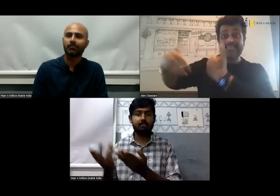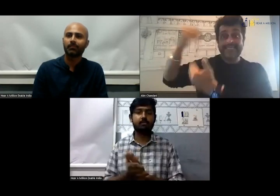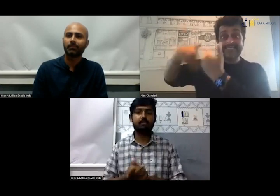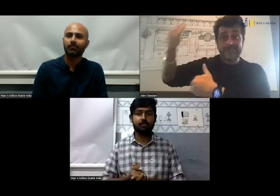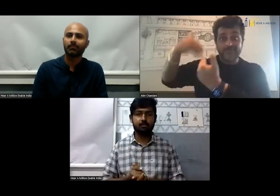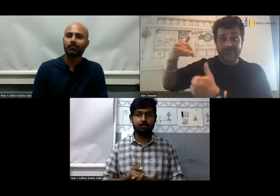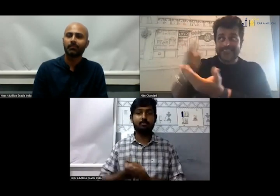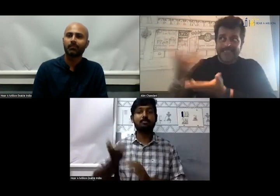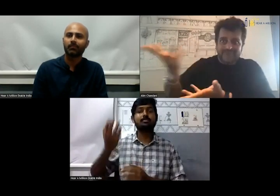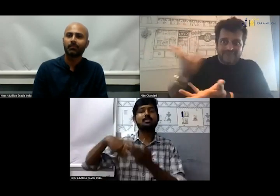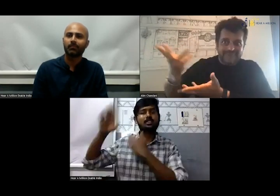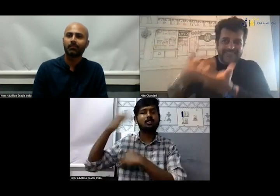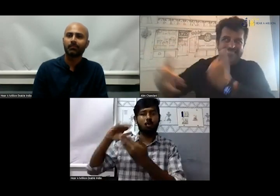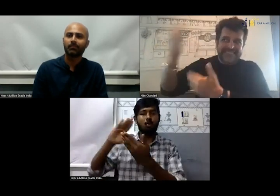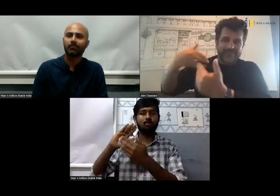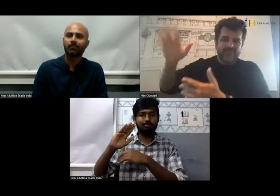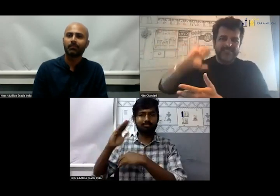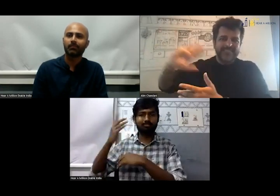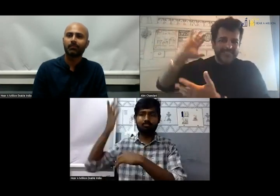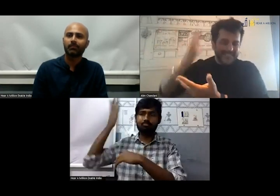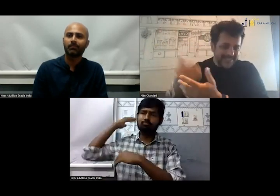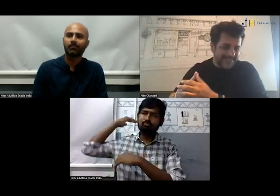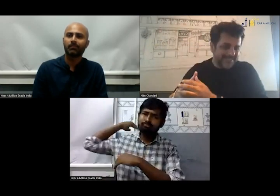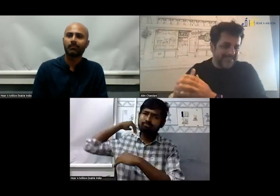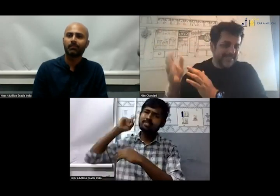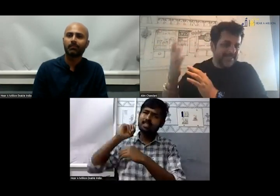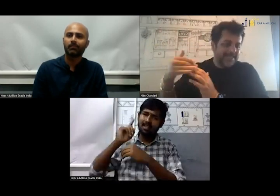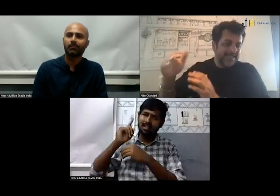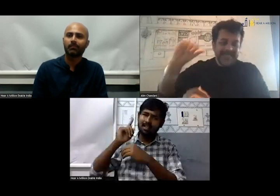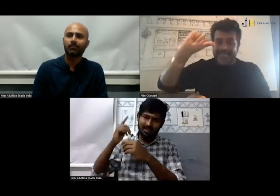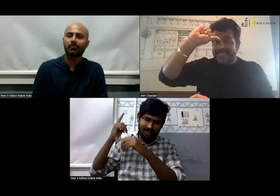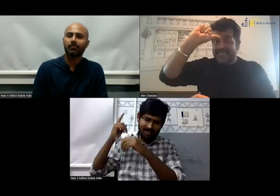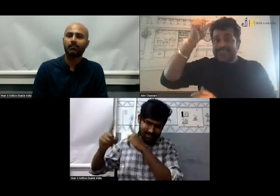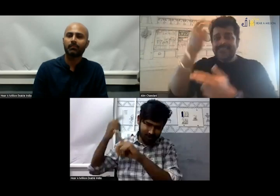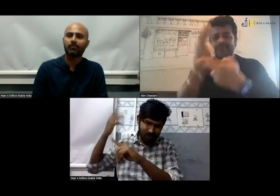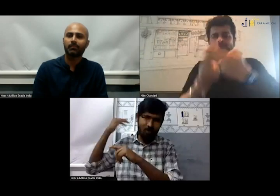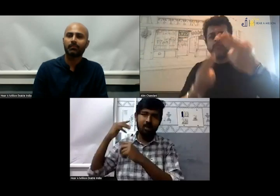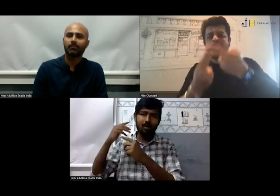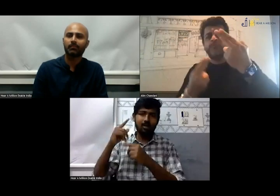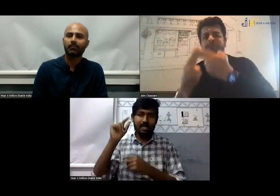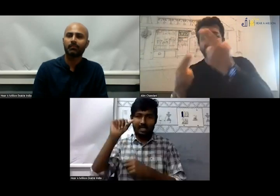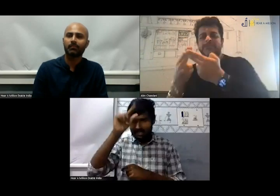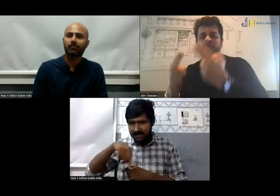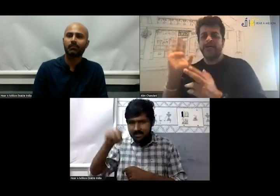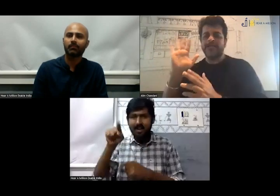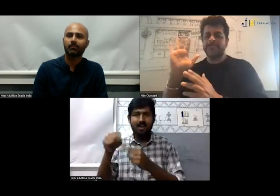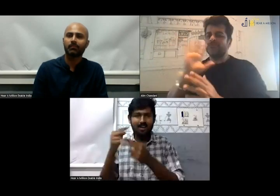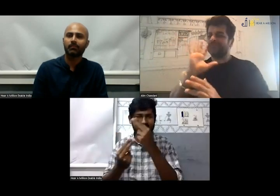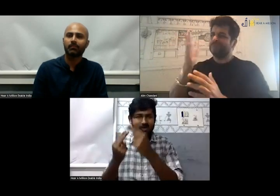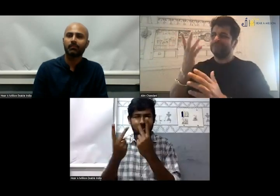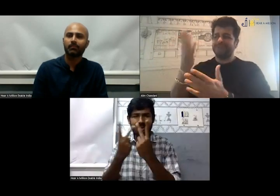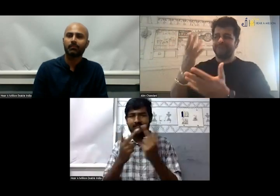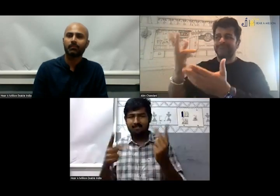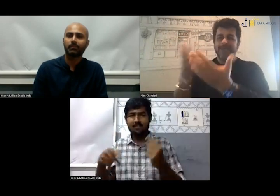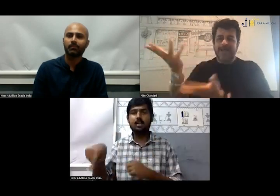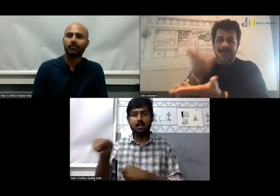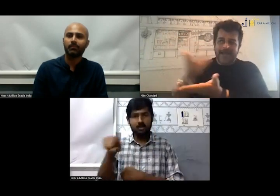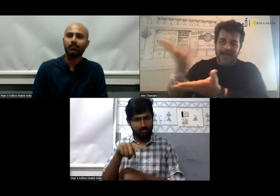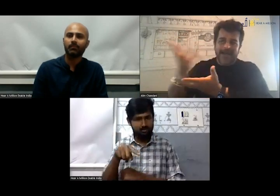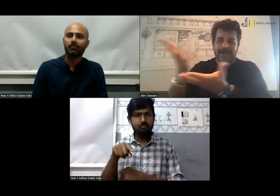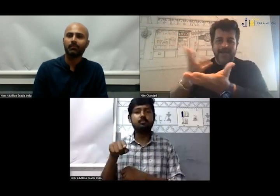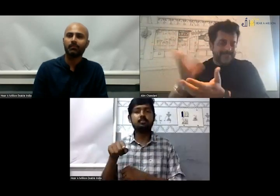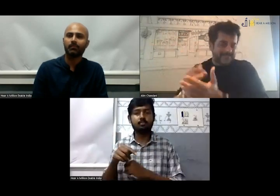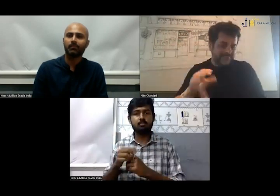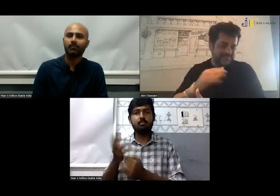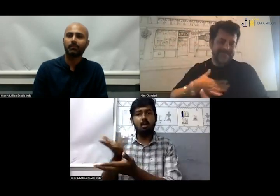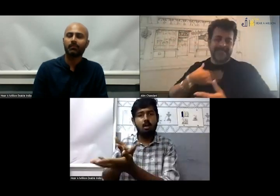discuss about books and there were histories as well, you know, where a deaf people in India, there